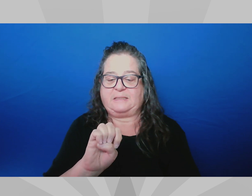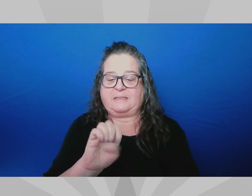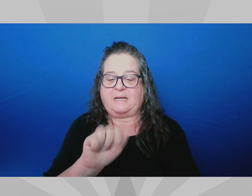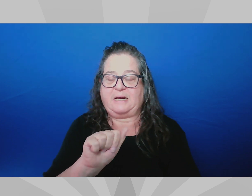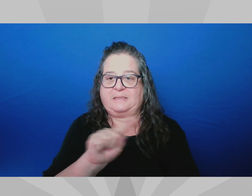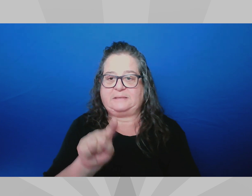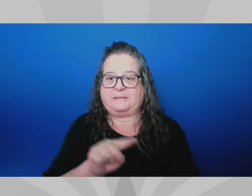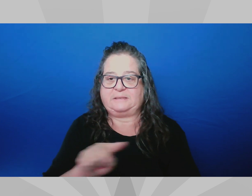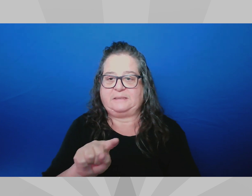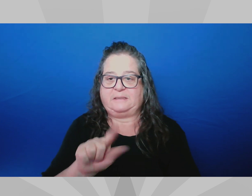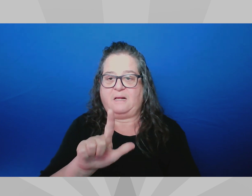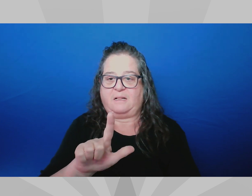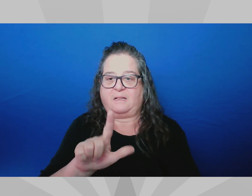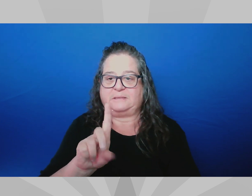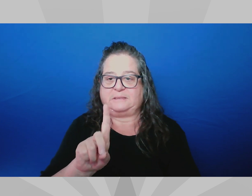www.cleanslateazld1.com.